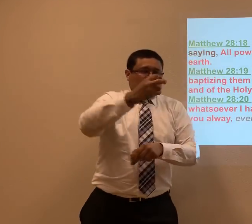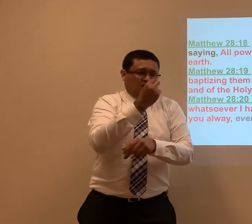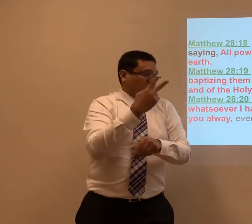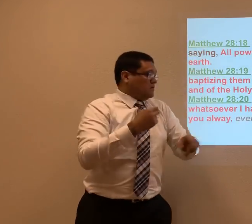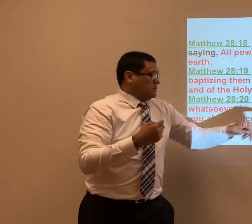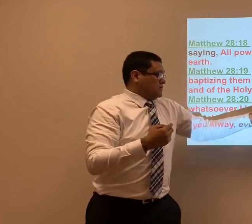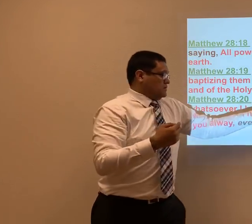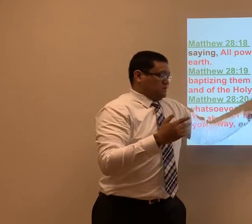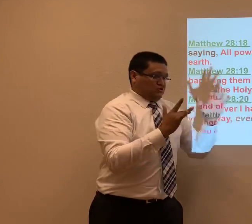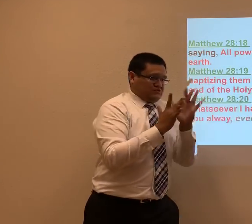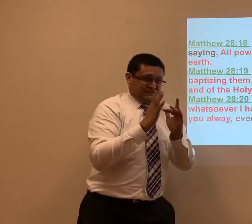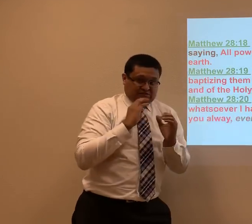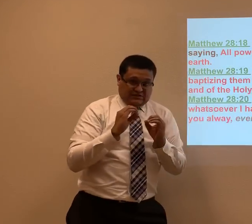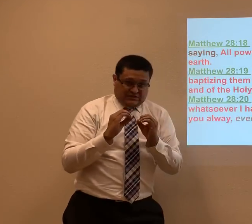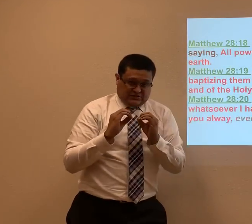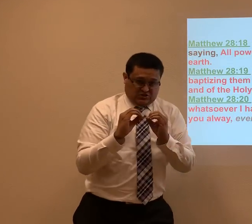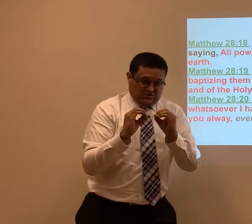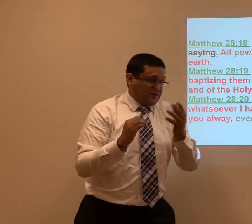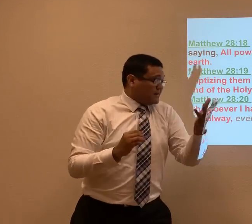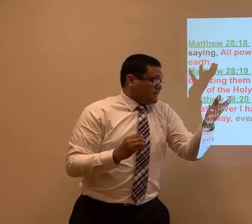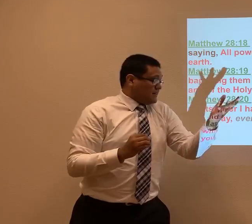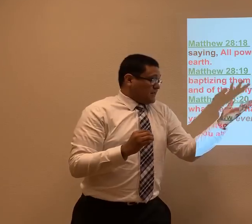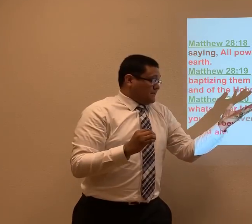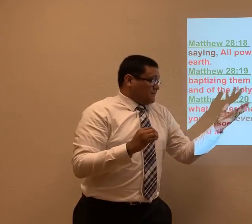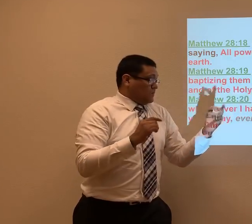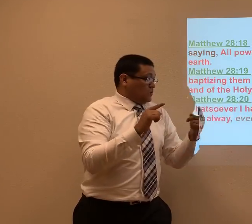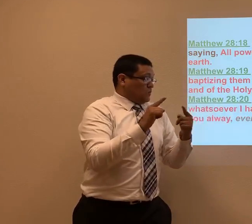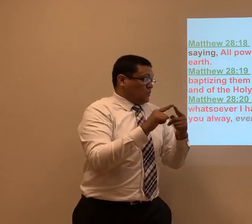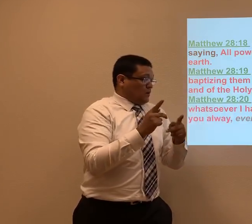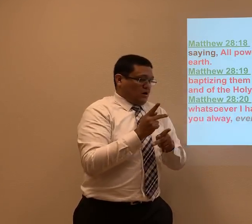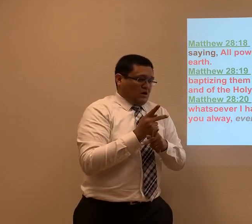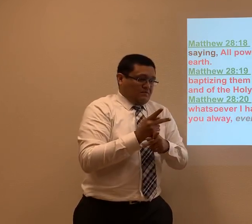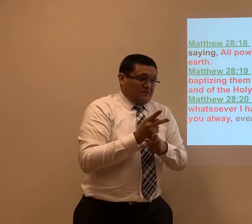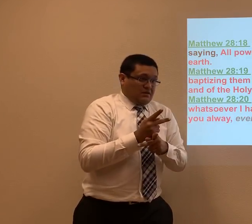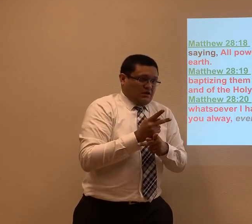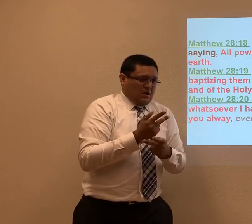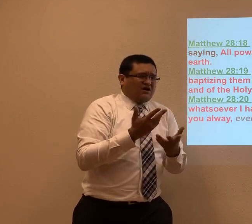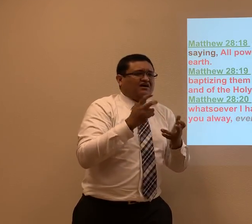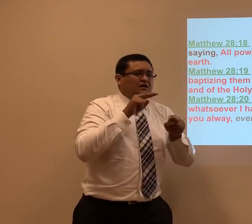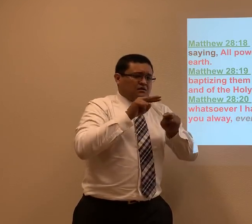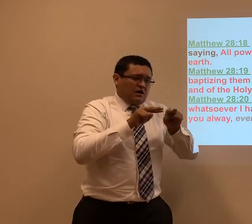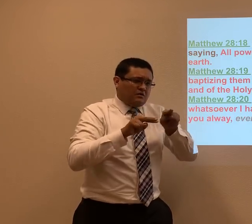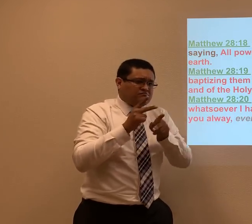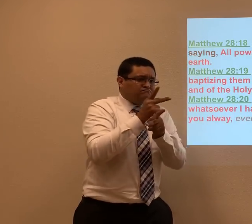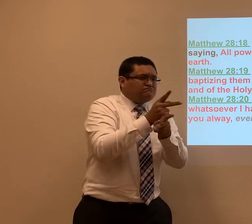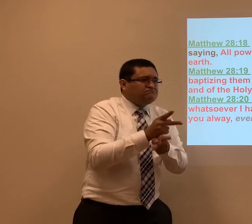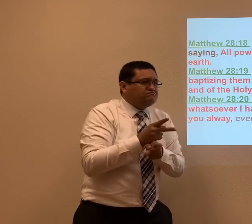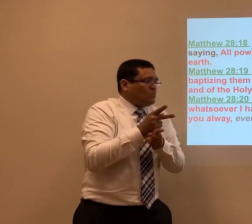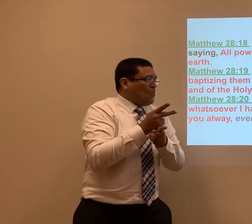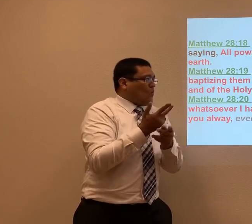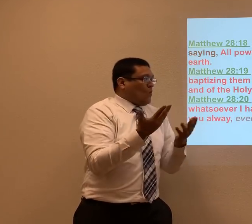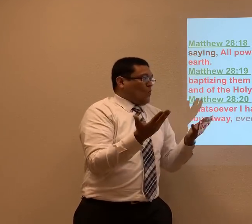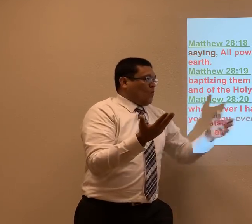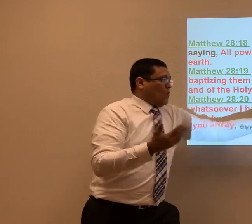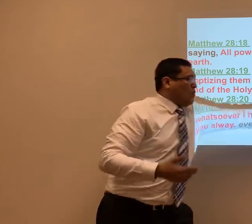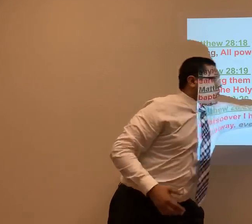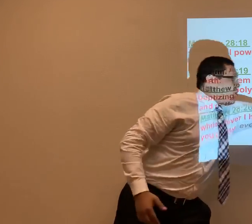So remember, he's talking to the 12 apostles, and he's teaching them, and he's telling them that they need to be careful and observe all things